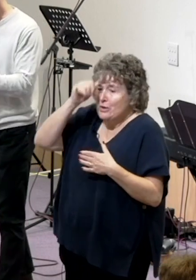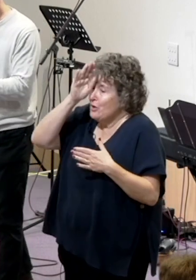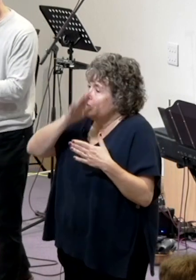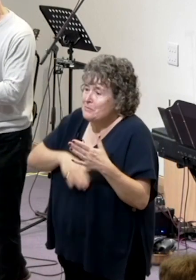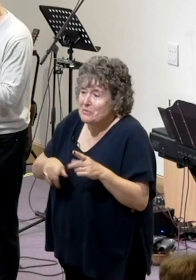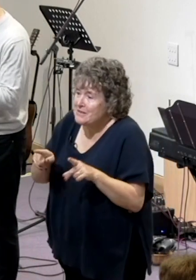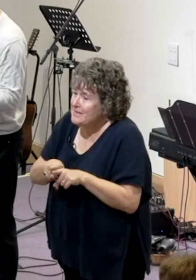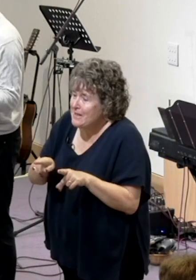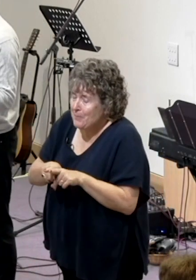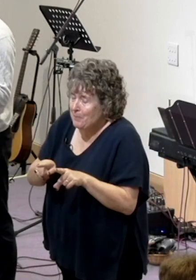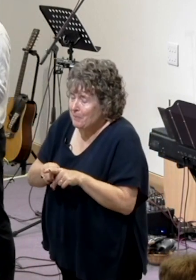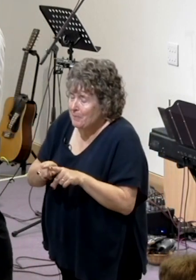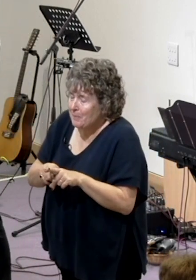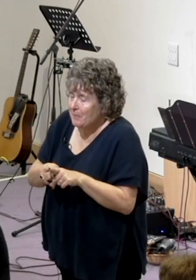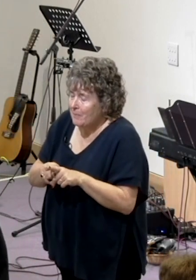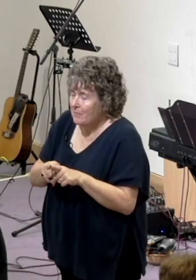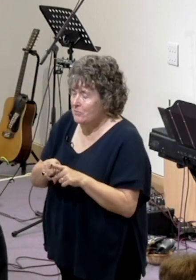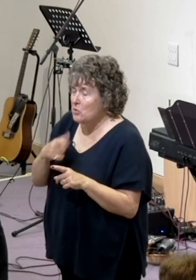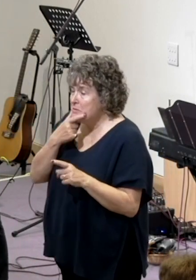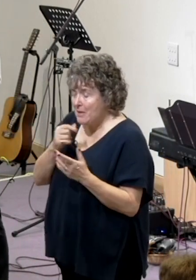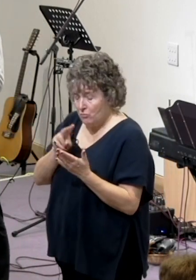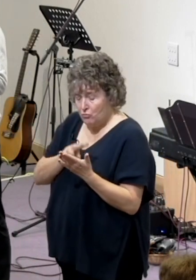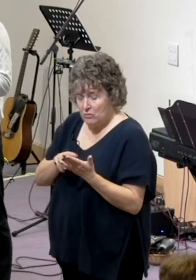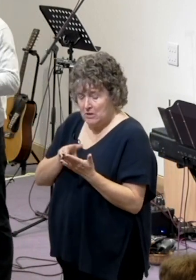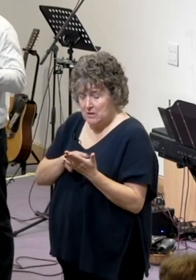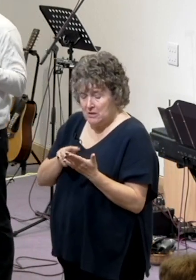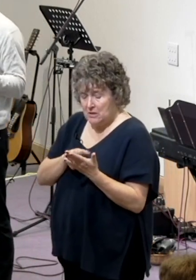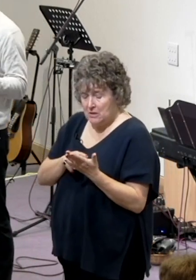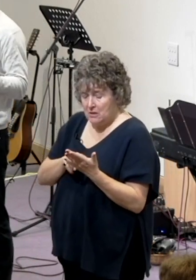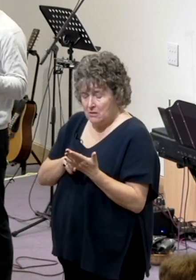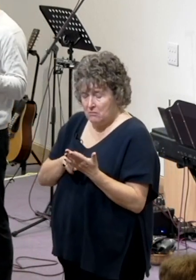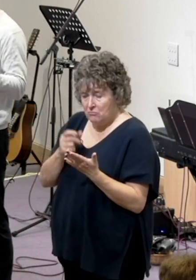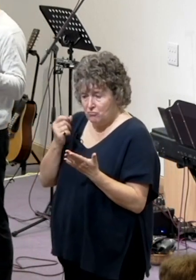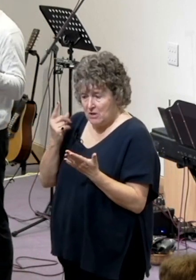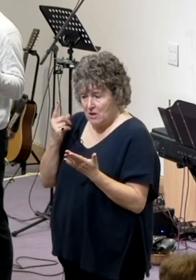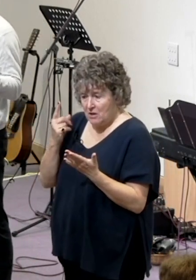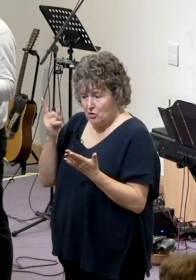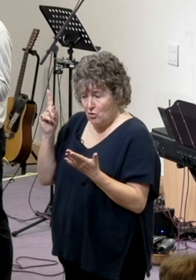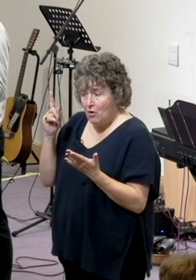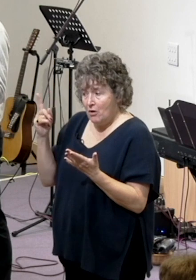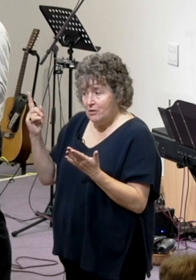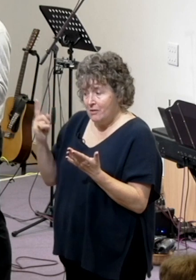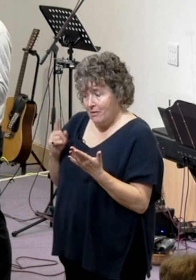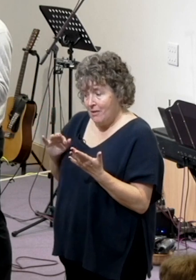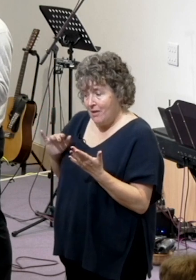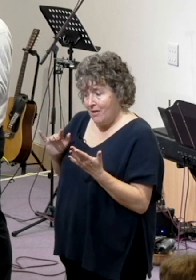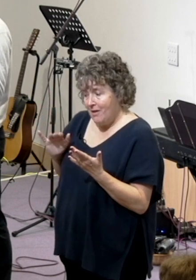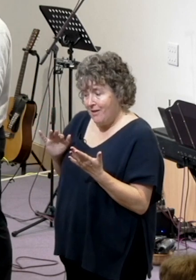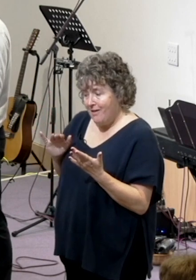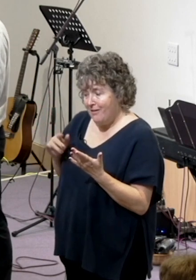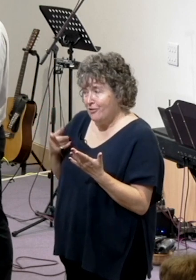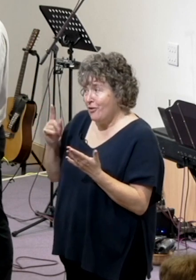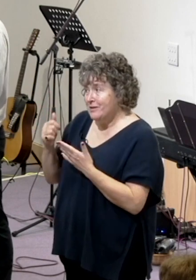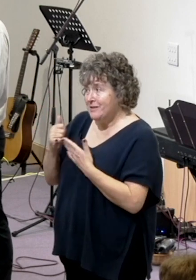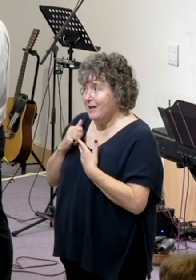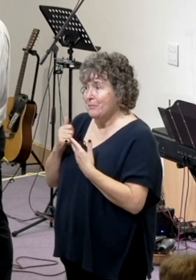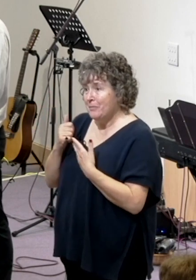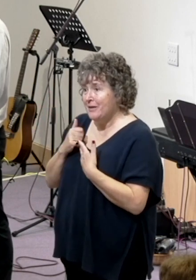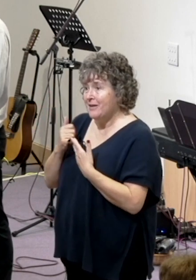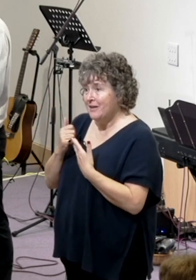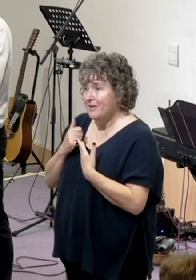was reading this and thinking about this verse, he realized, you know, God is with us. God is helping